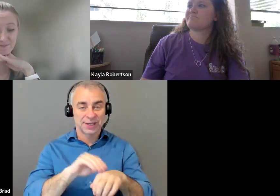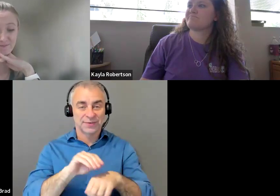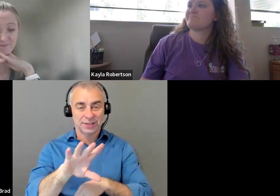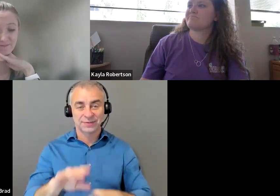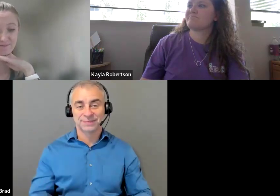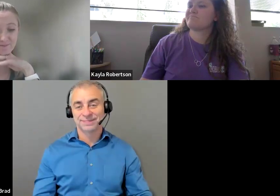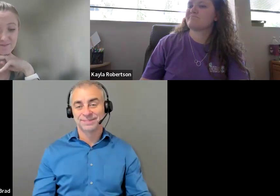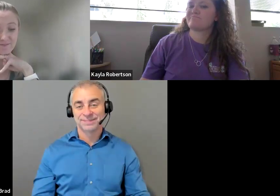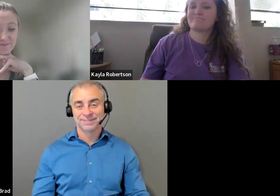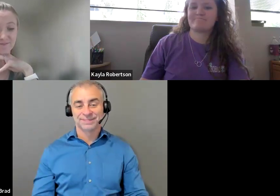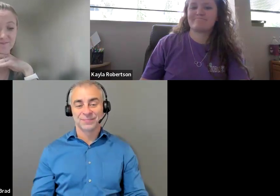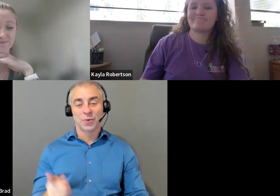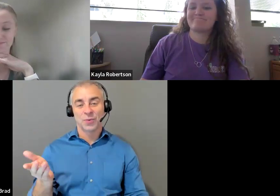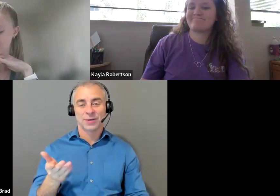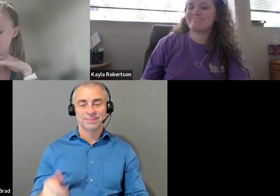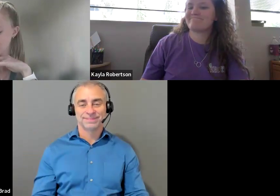You're welcome.